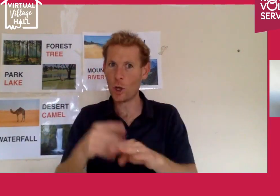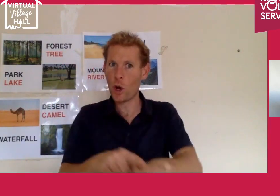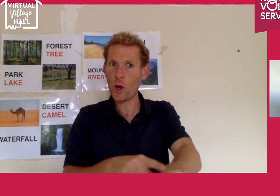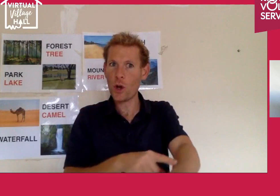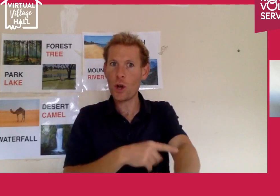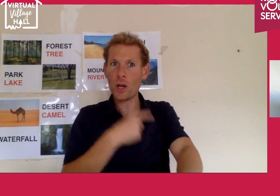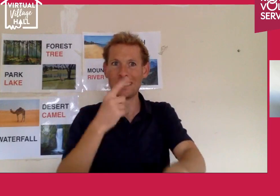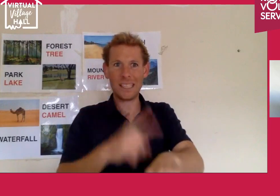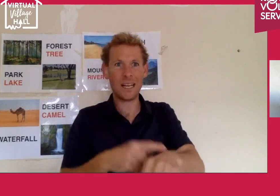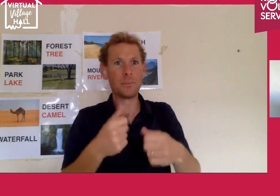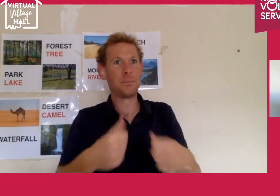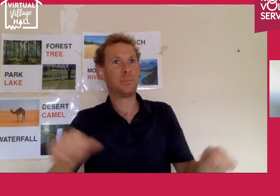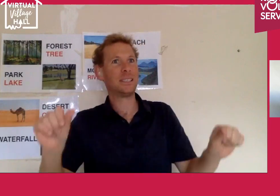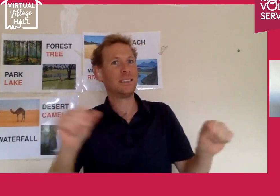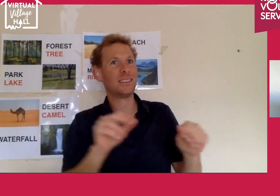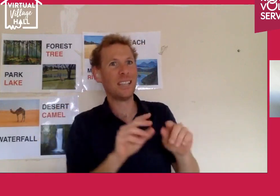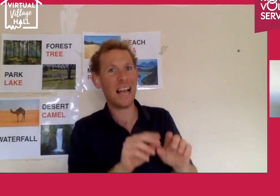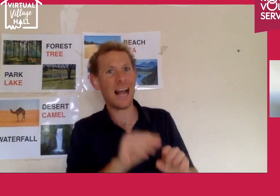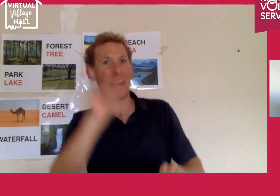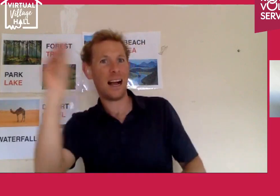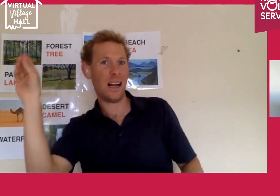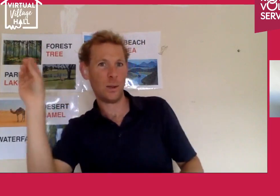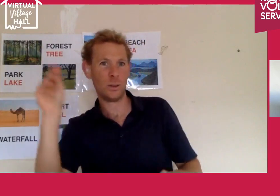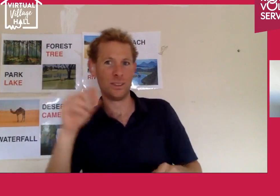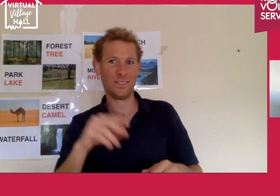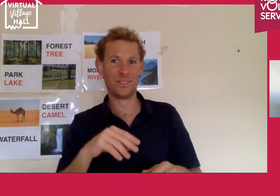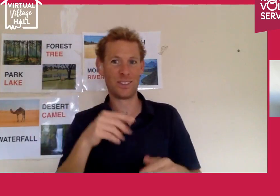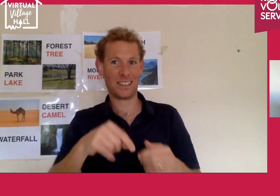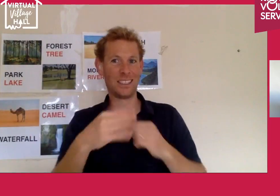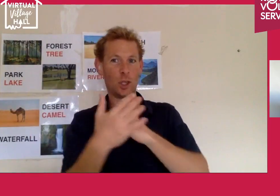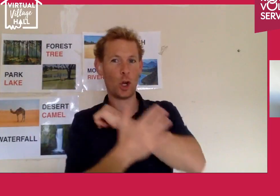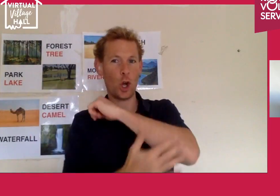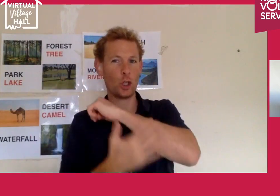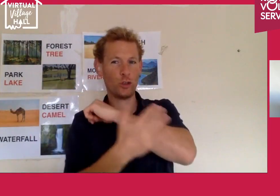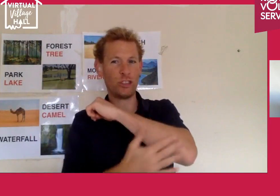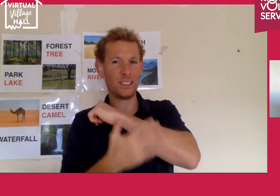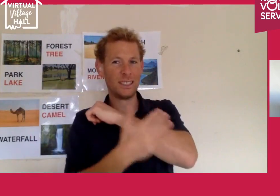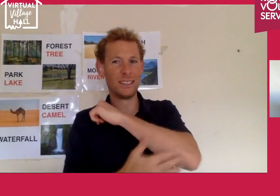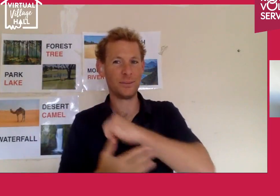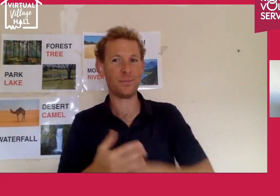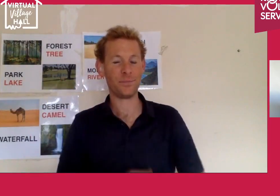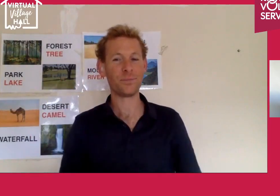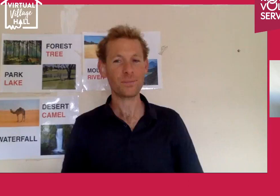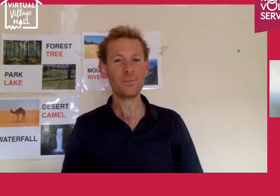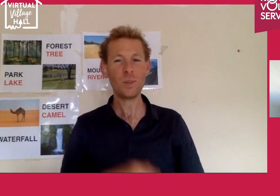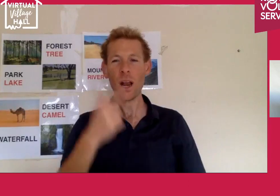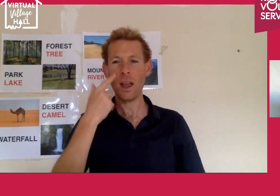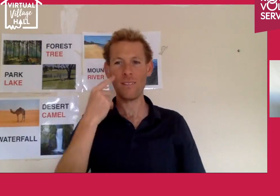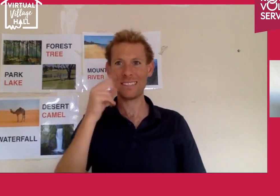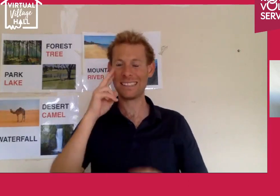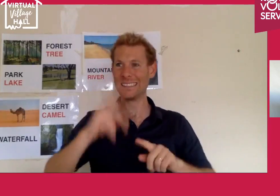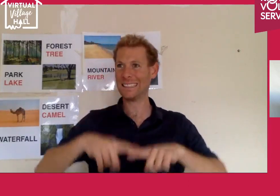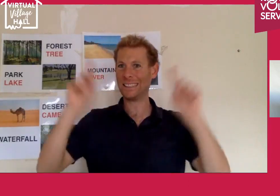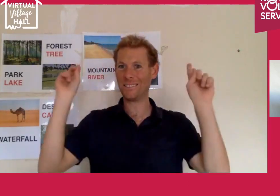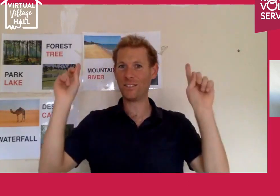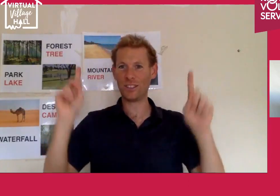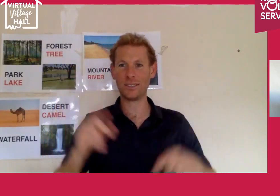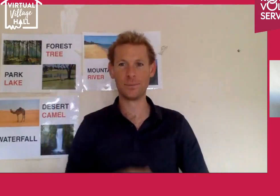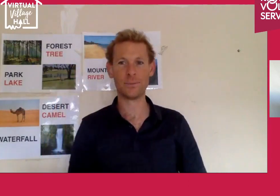same places for such a long time, saying in our kind of local vicinity. We've been to the country and we've been